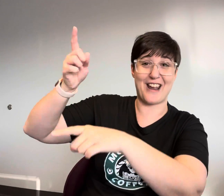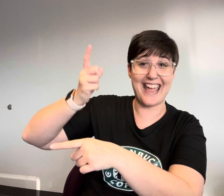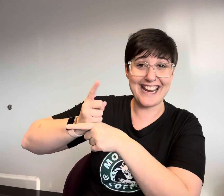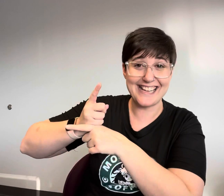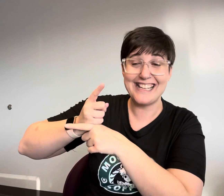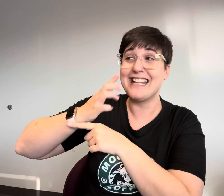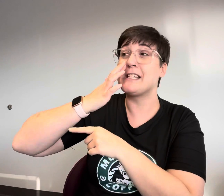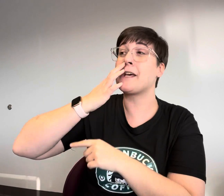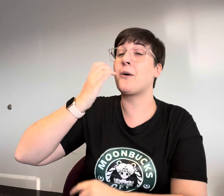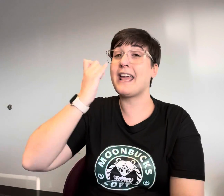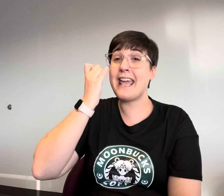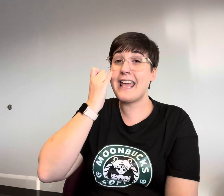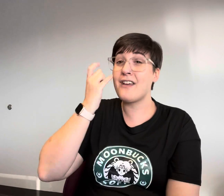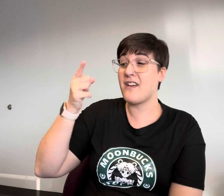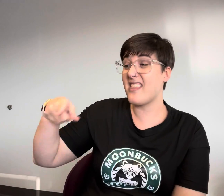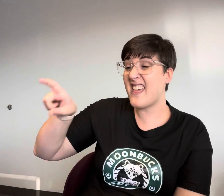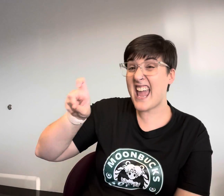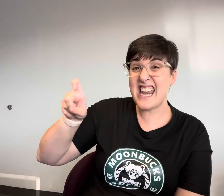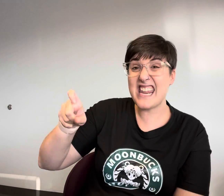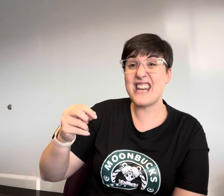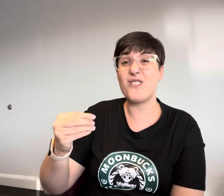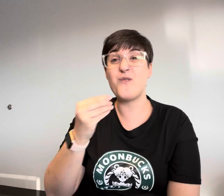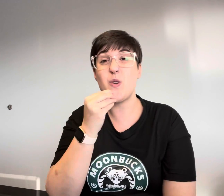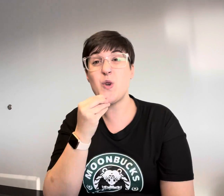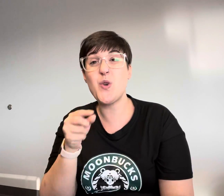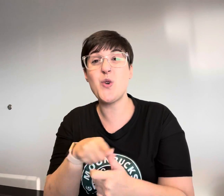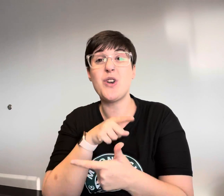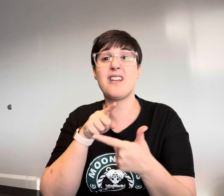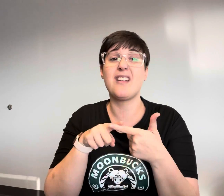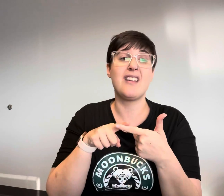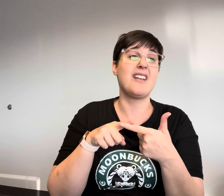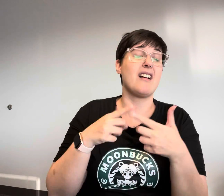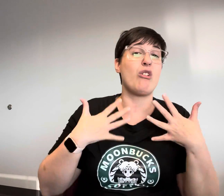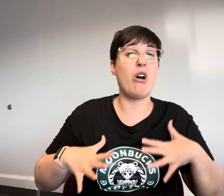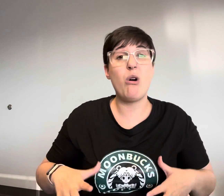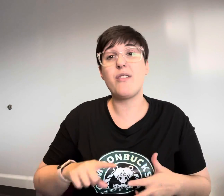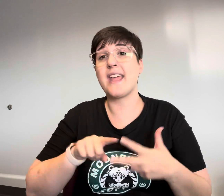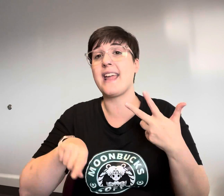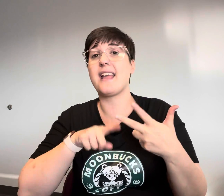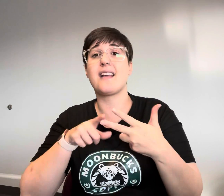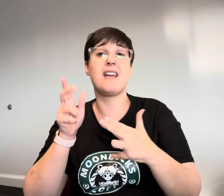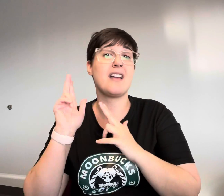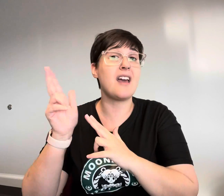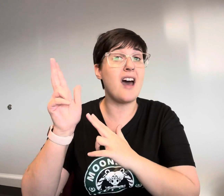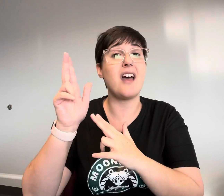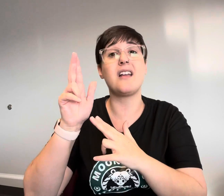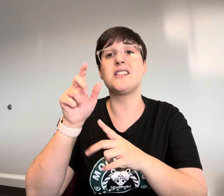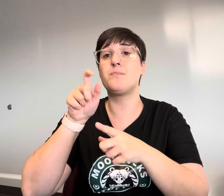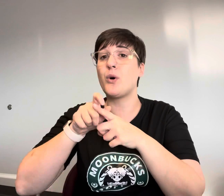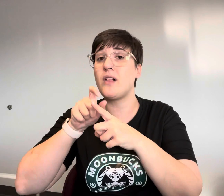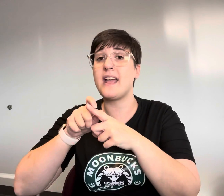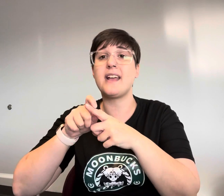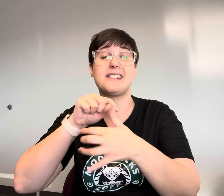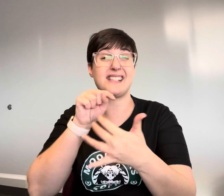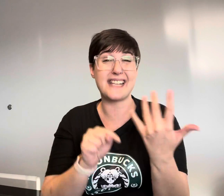right? So if they needed food, clothing, guns, bullets,